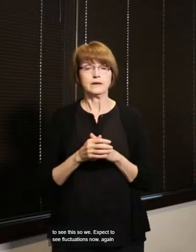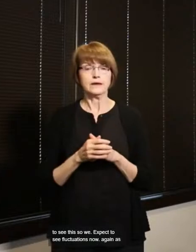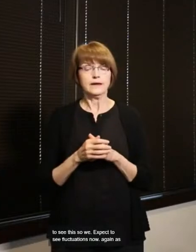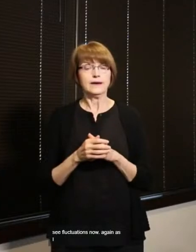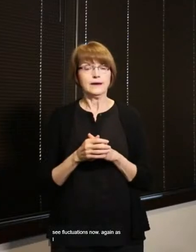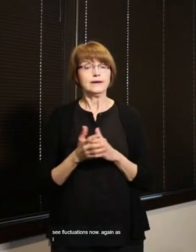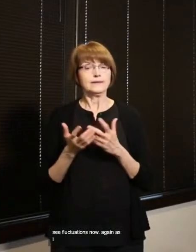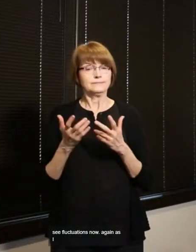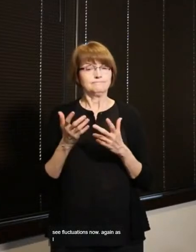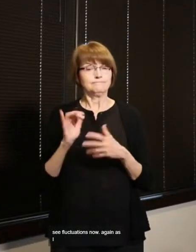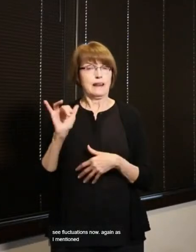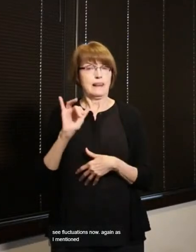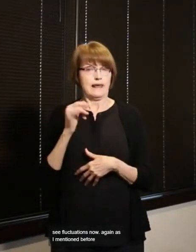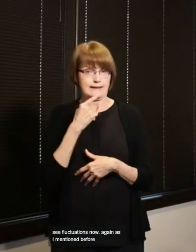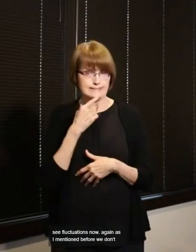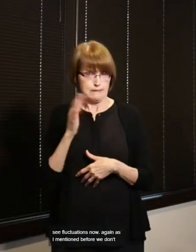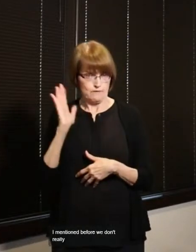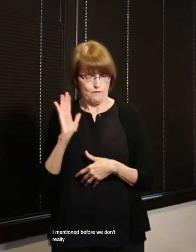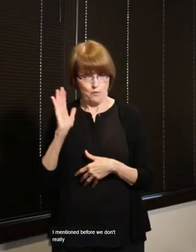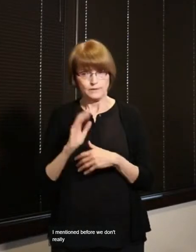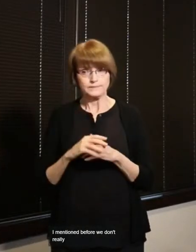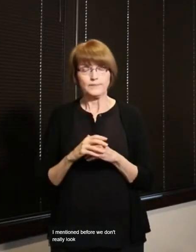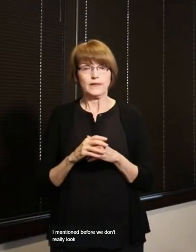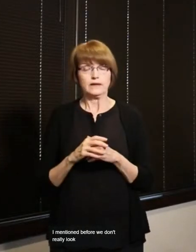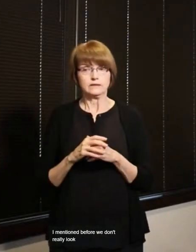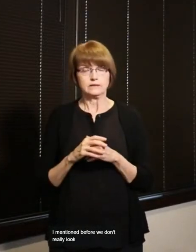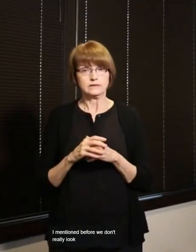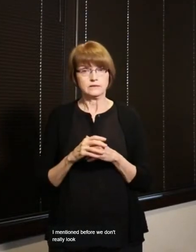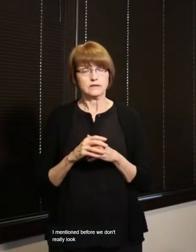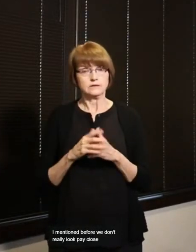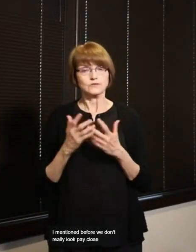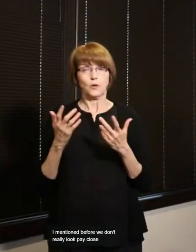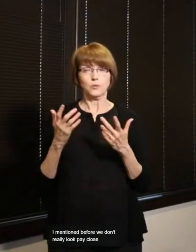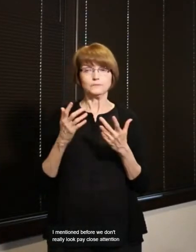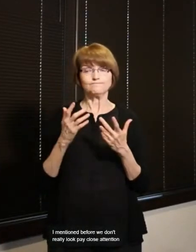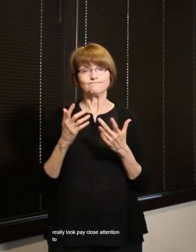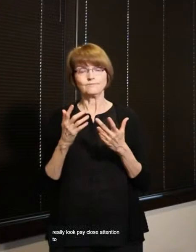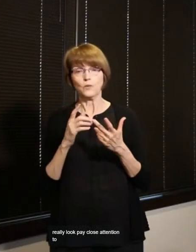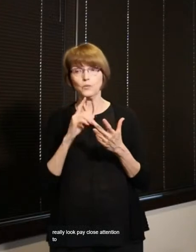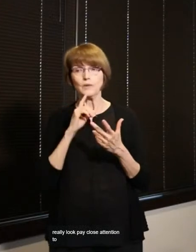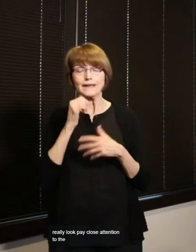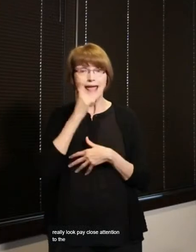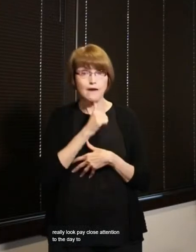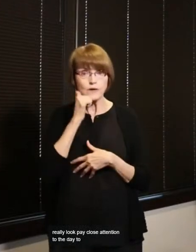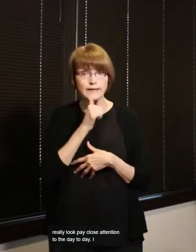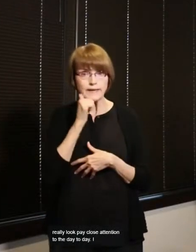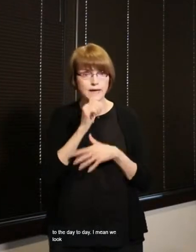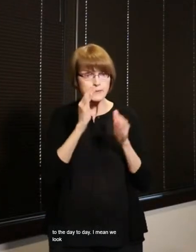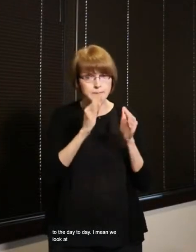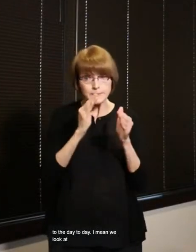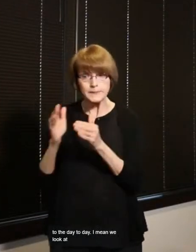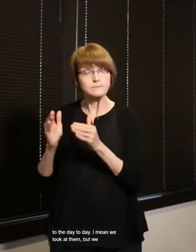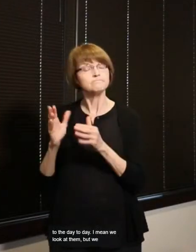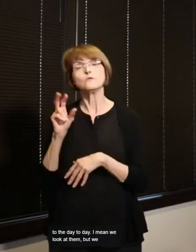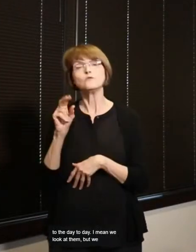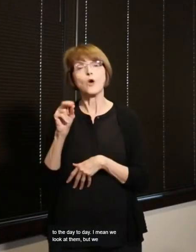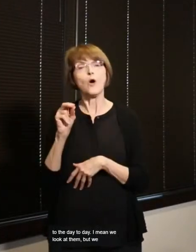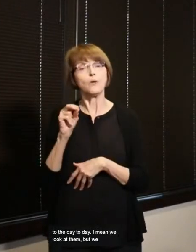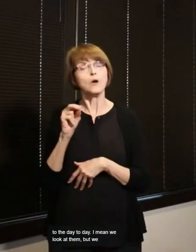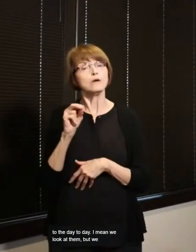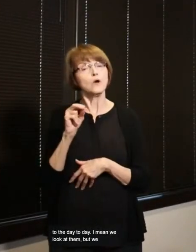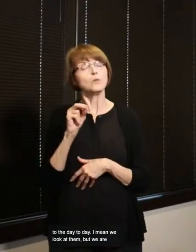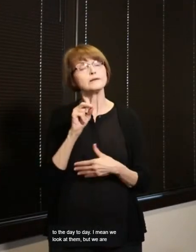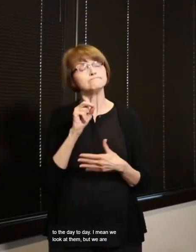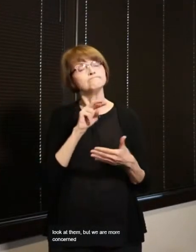I had mentioned before, we don't really pay close attention to the day-to-day. I mean, we look at them, but we are